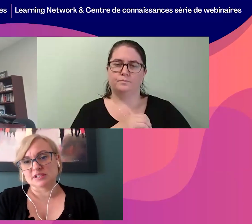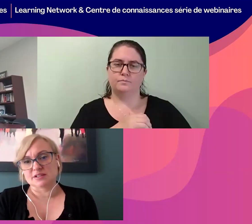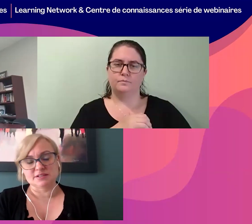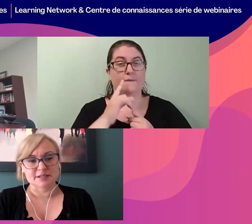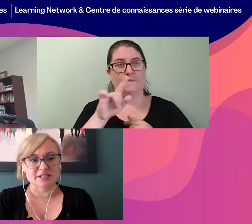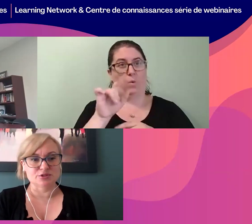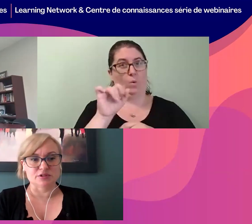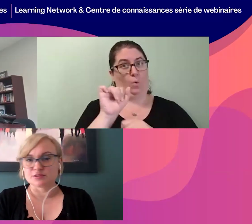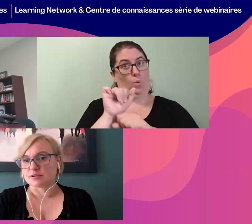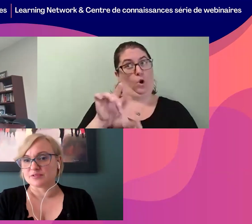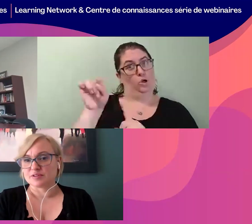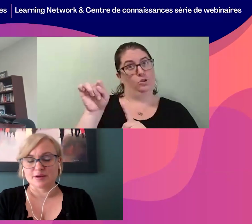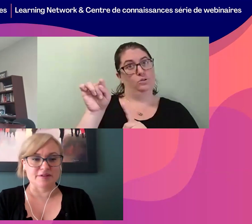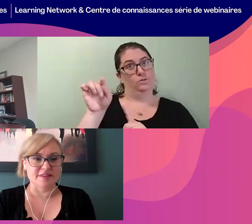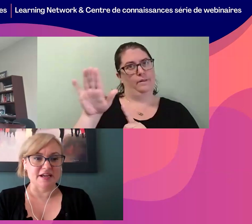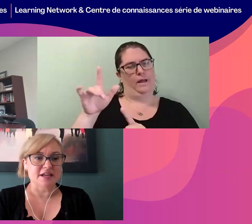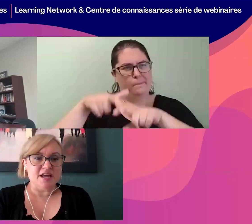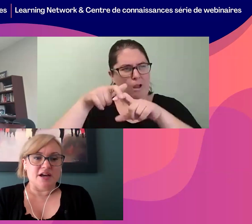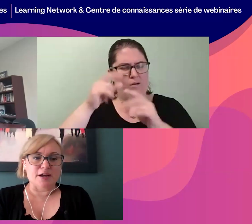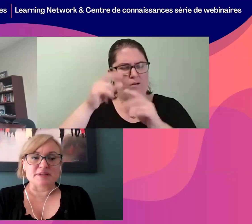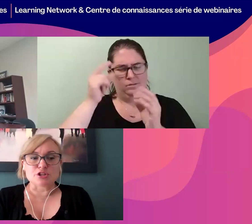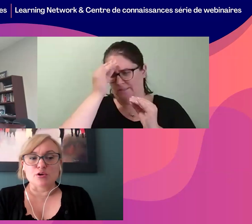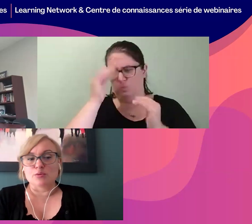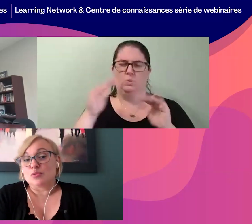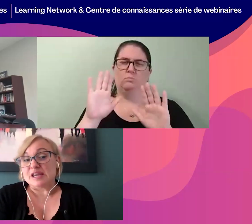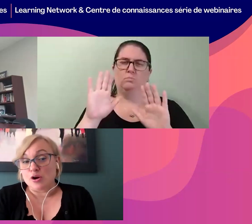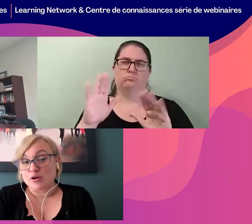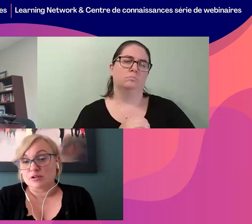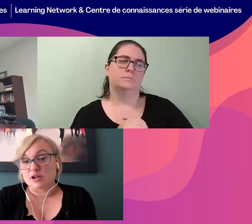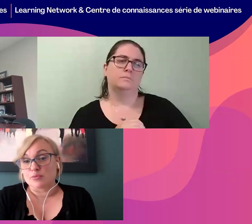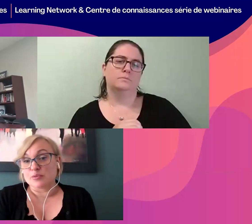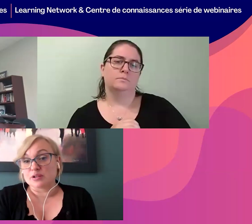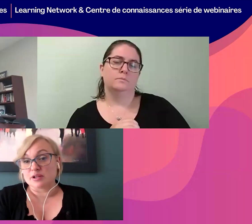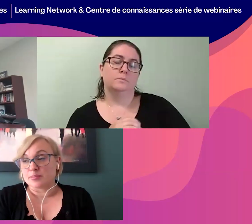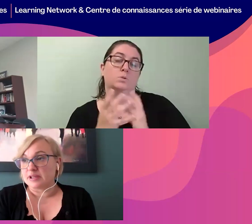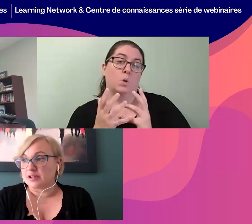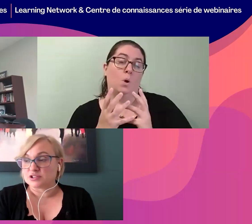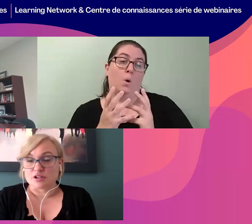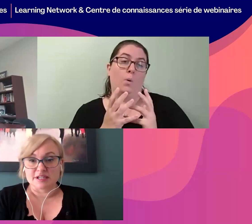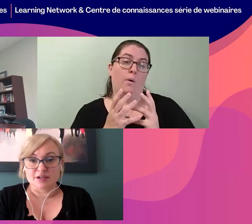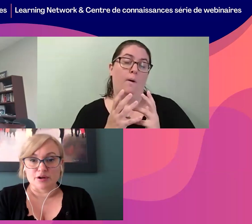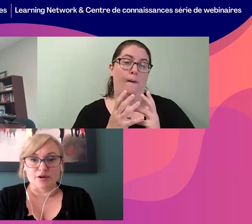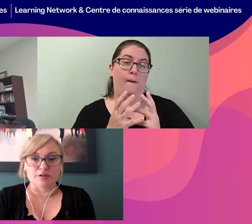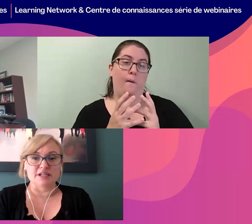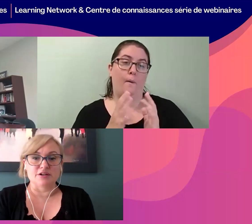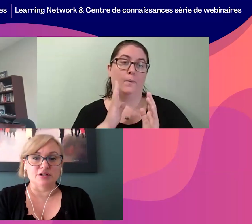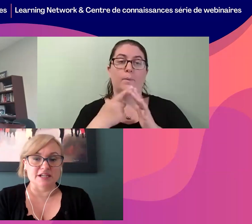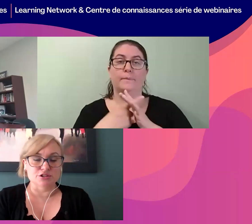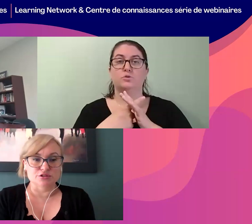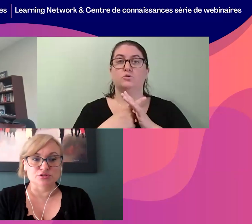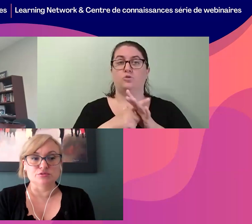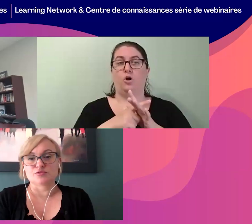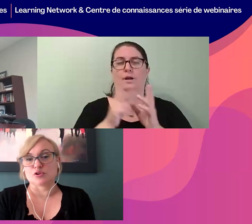the workers at the same time. So we also have to think about that. So we will be starting